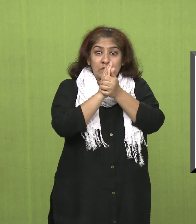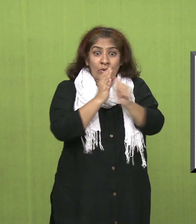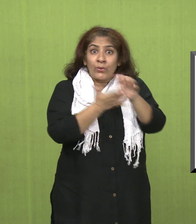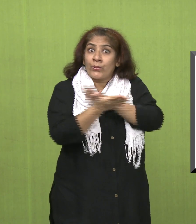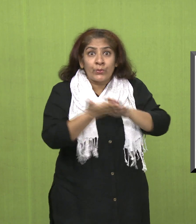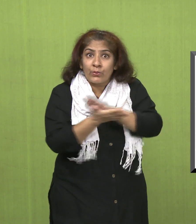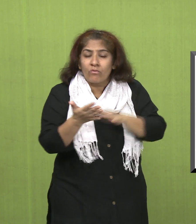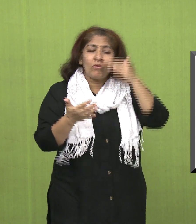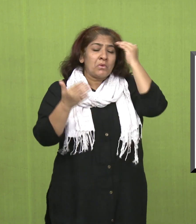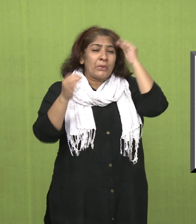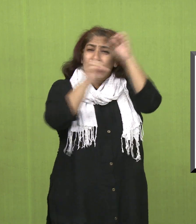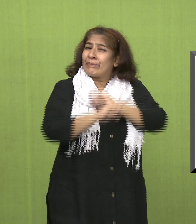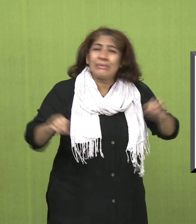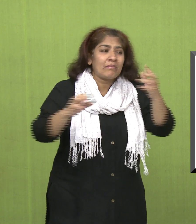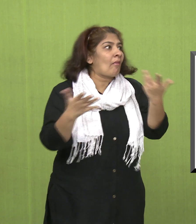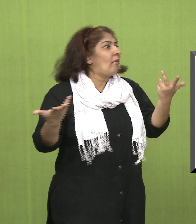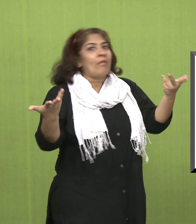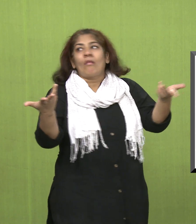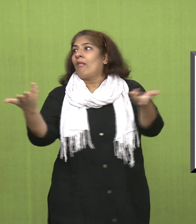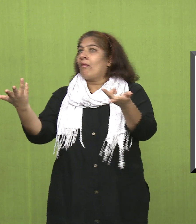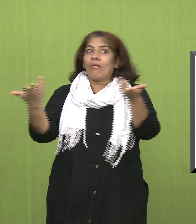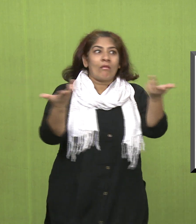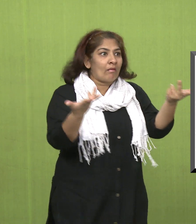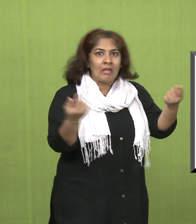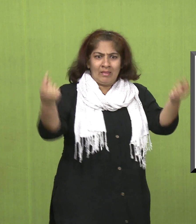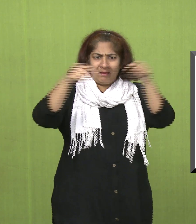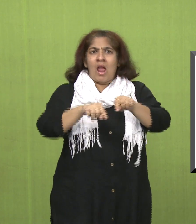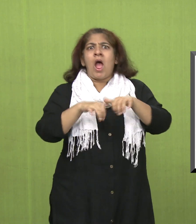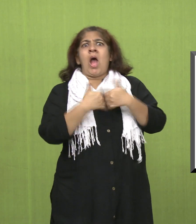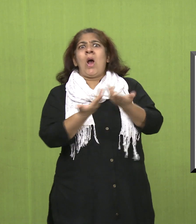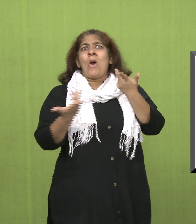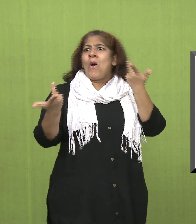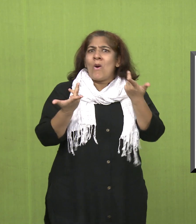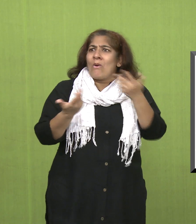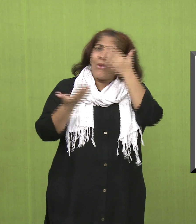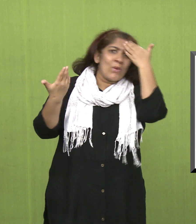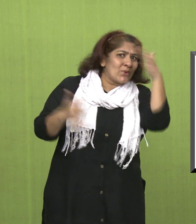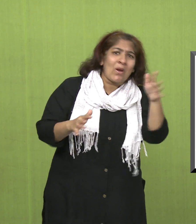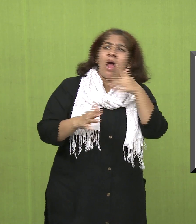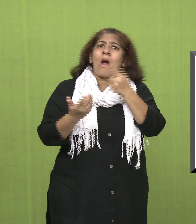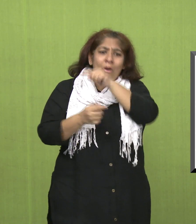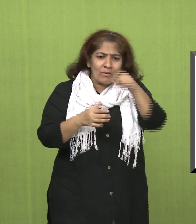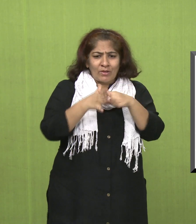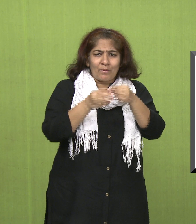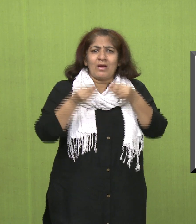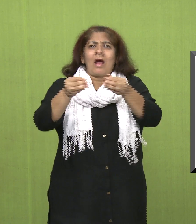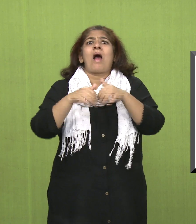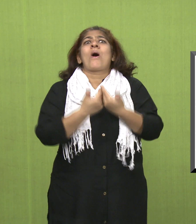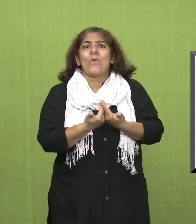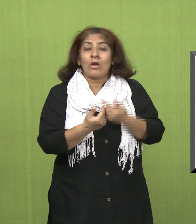in a company. If a company doesn't have skilled power or skilled people and they do not know how